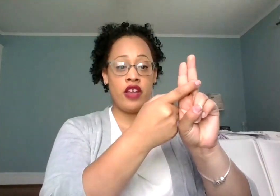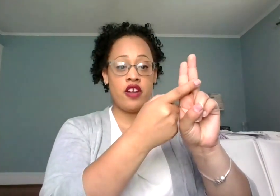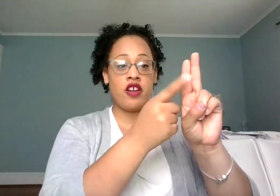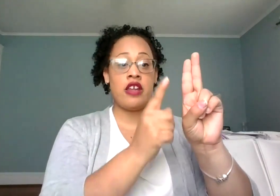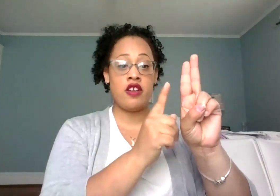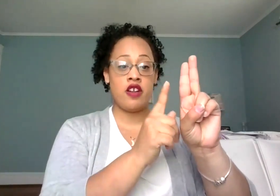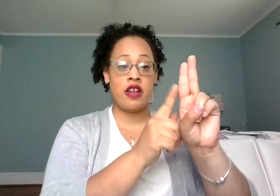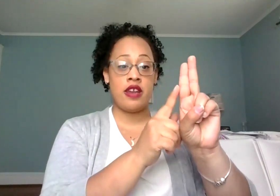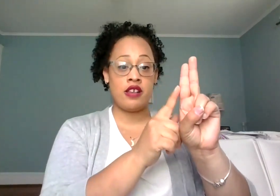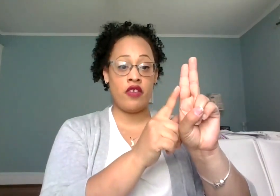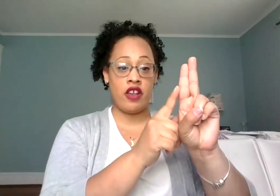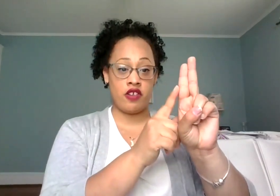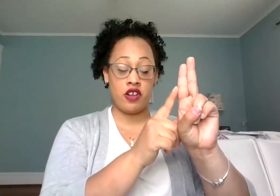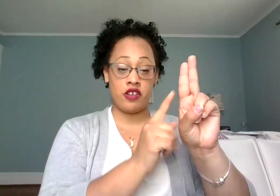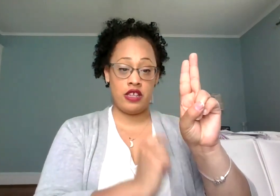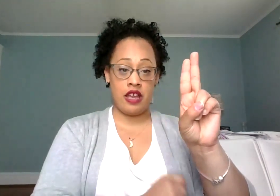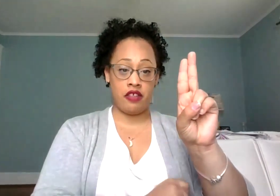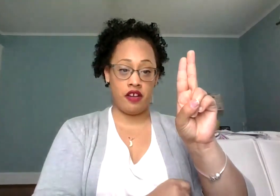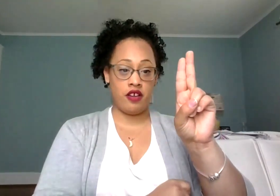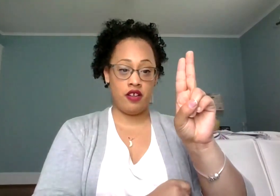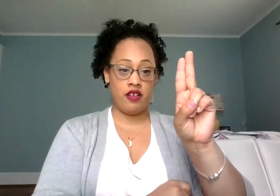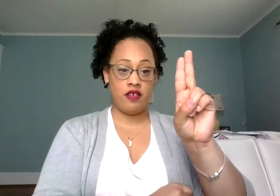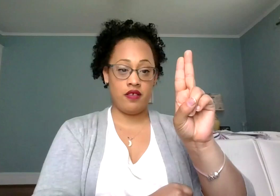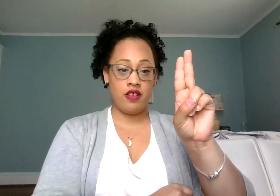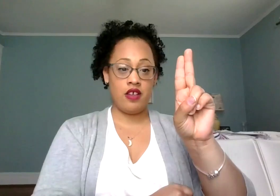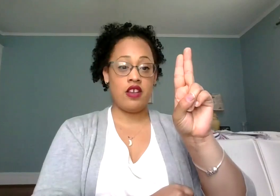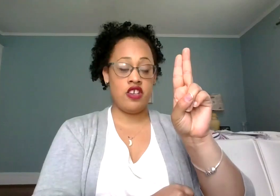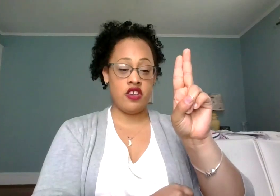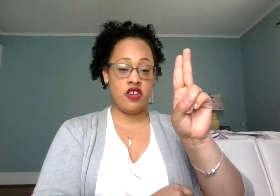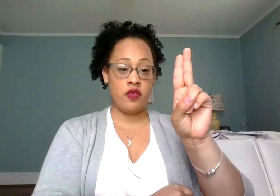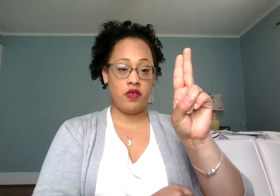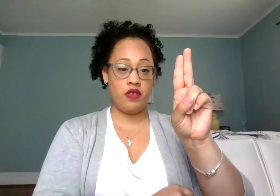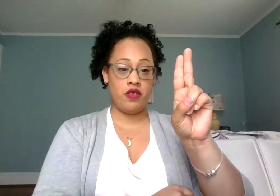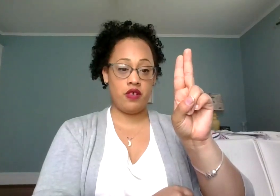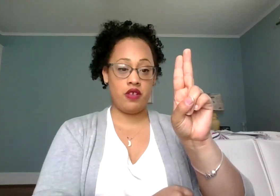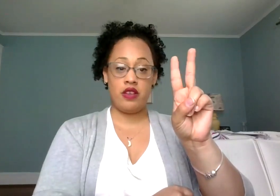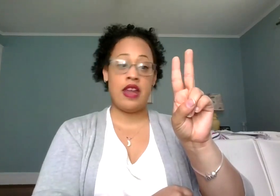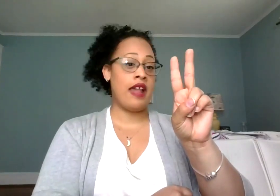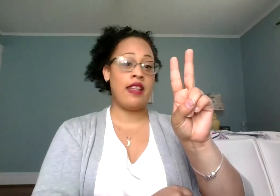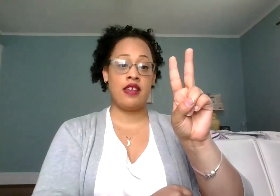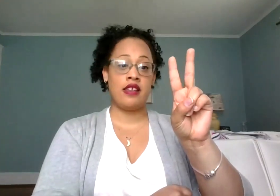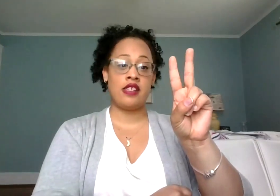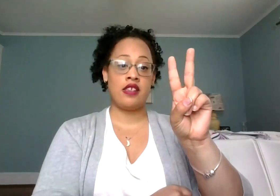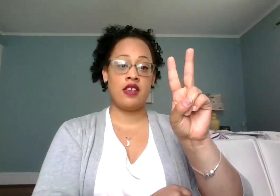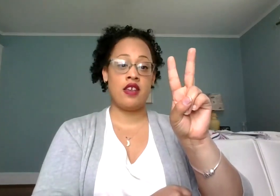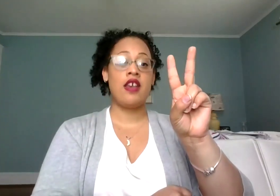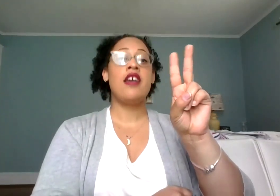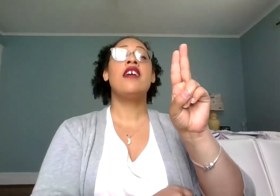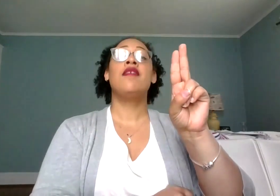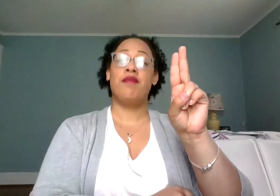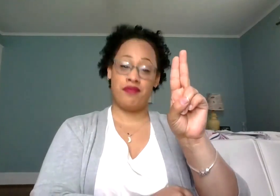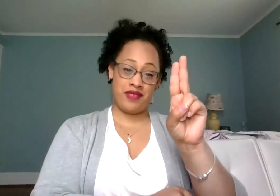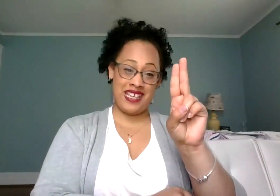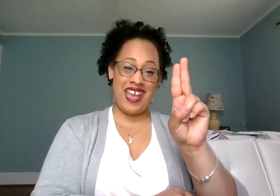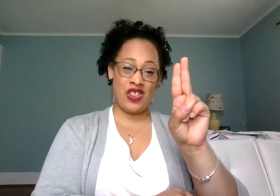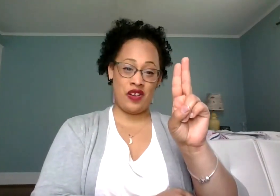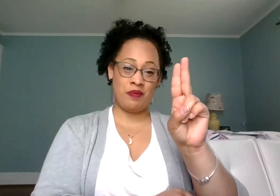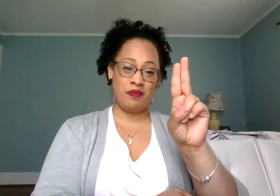Both your middle finger and your index fingers are together. U. Not like this. Together.